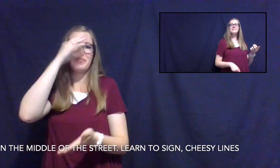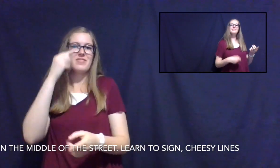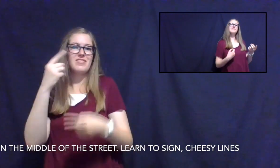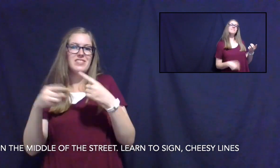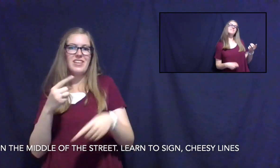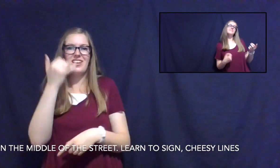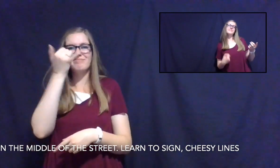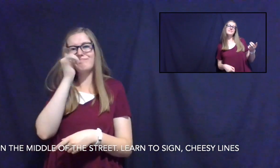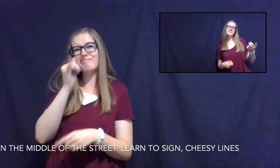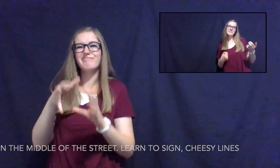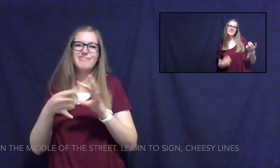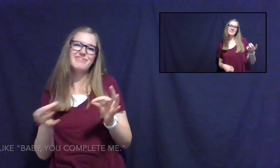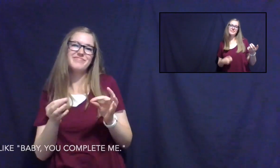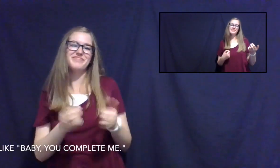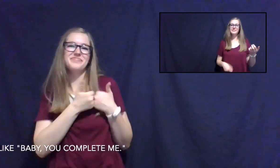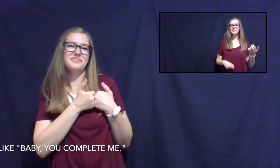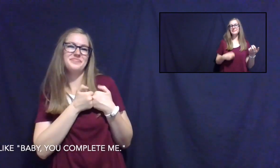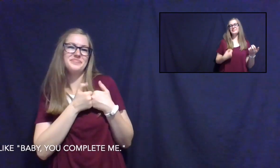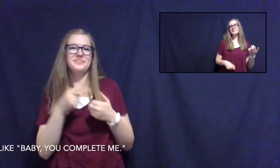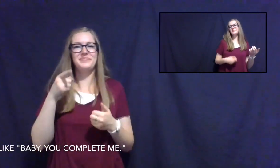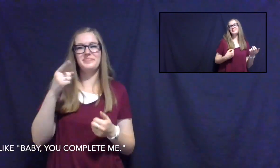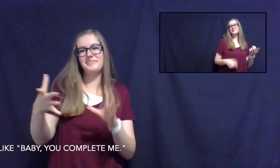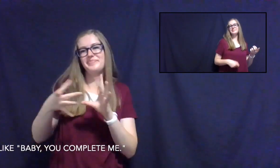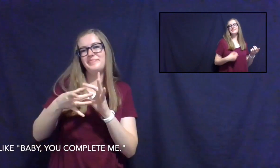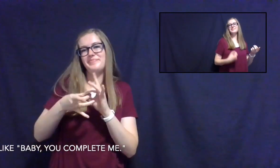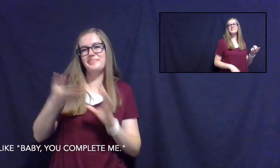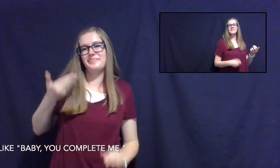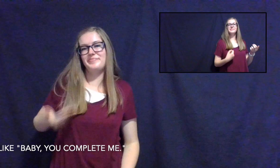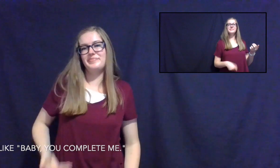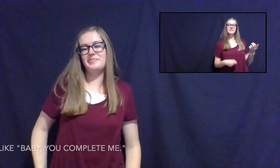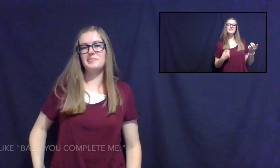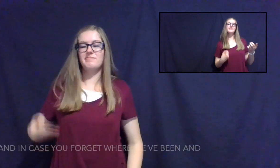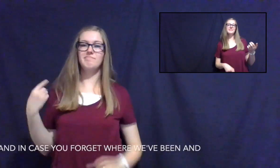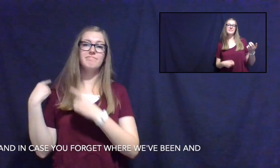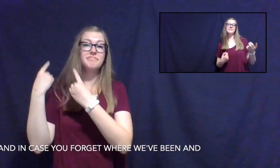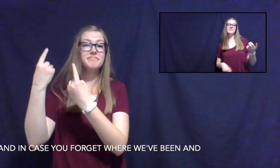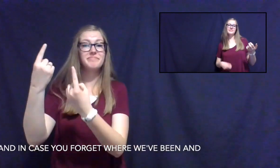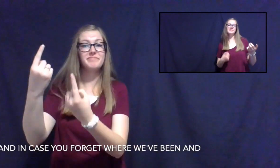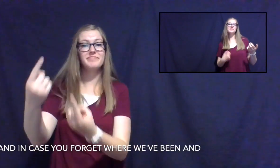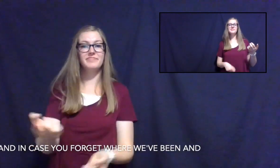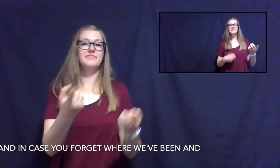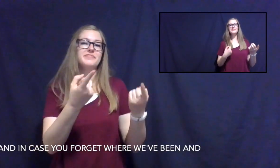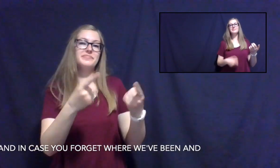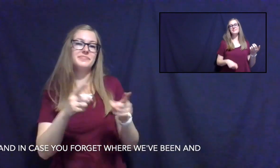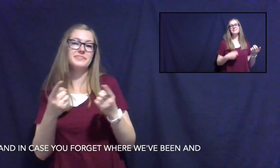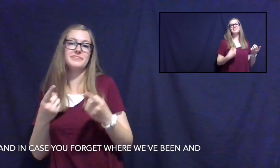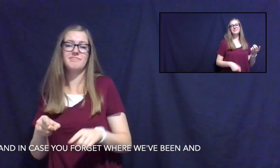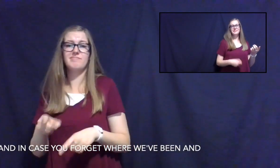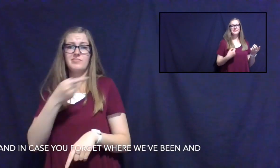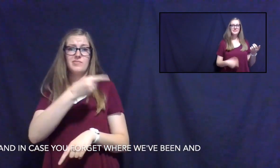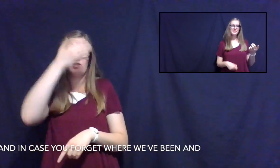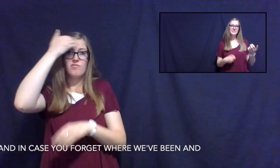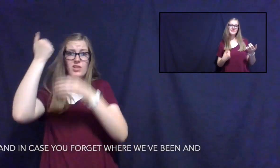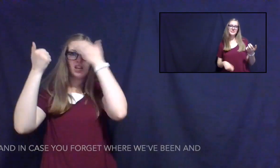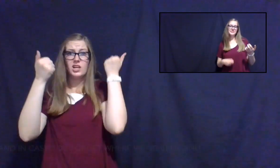street Learn to sign cheesy lines Like baby you come to me And in case you forget Where